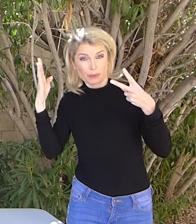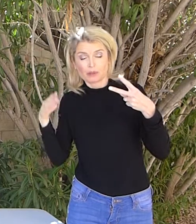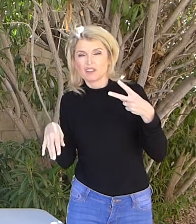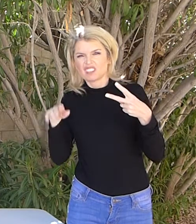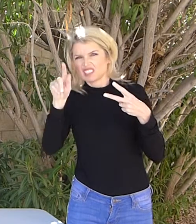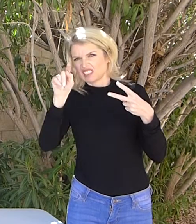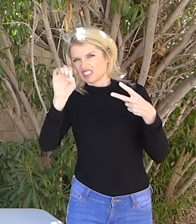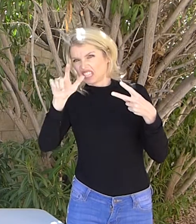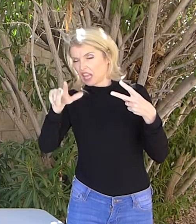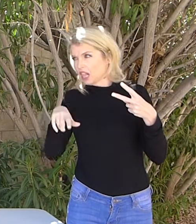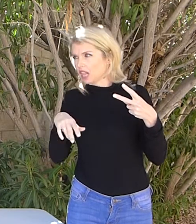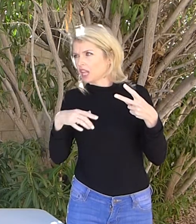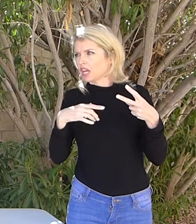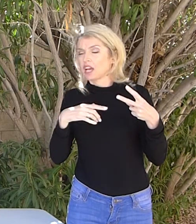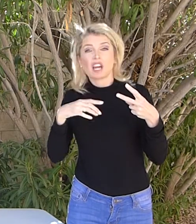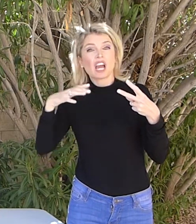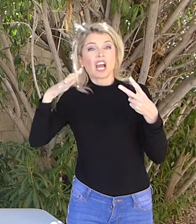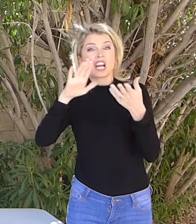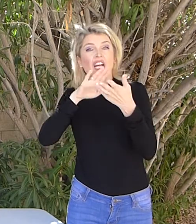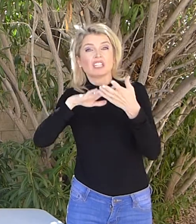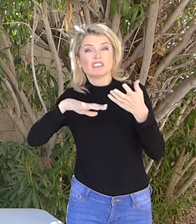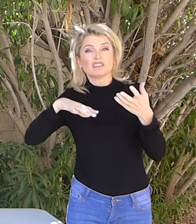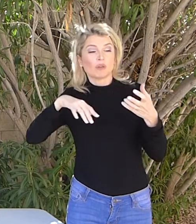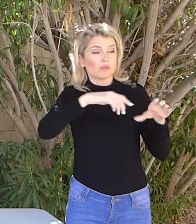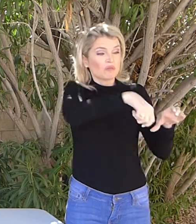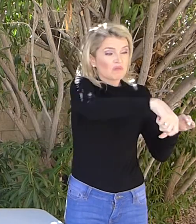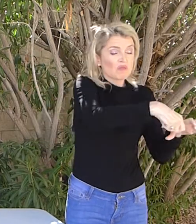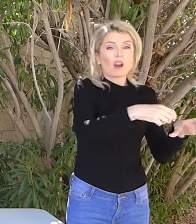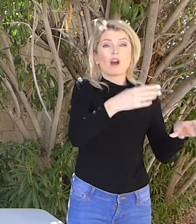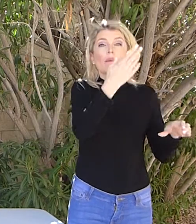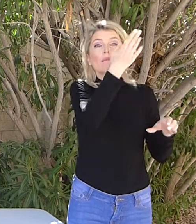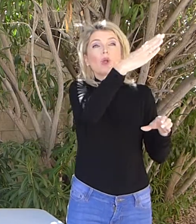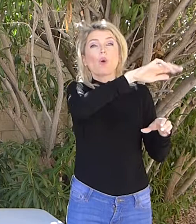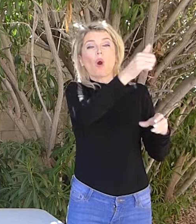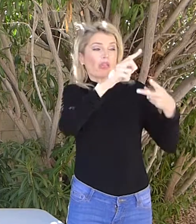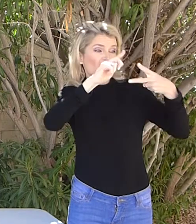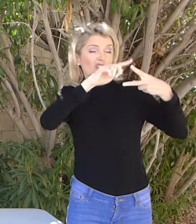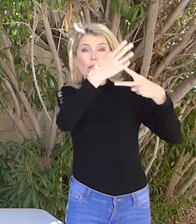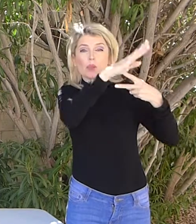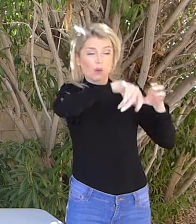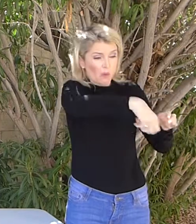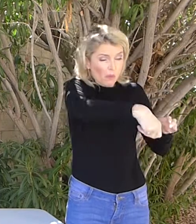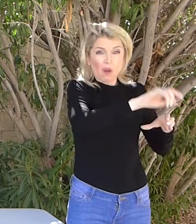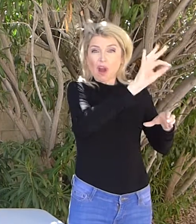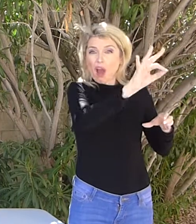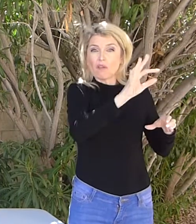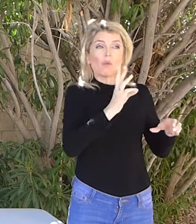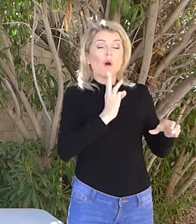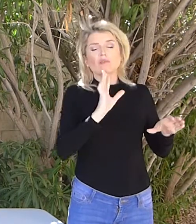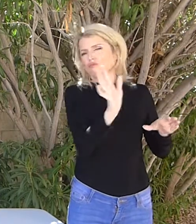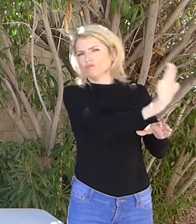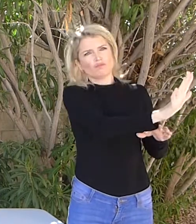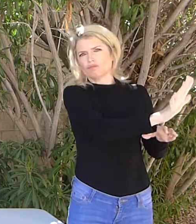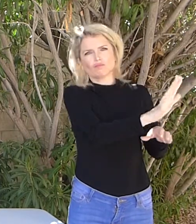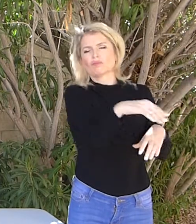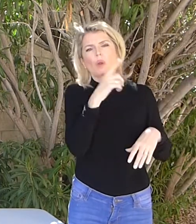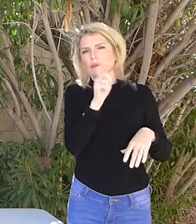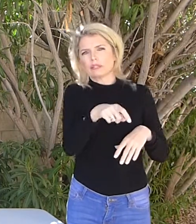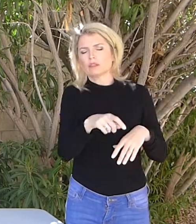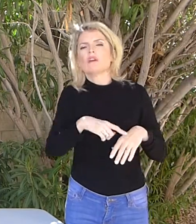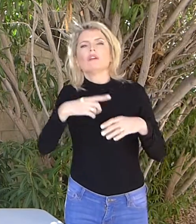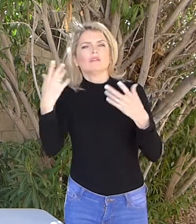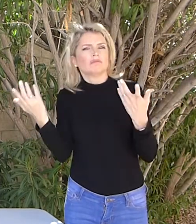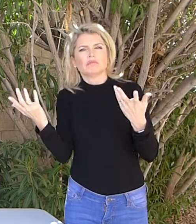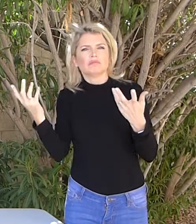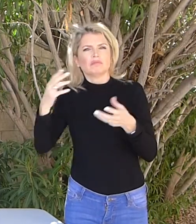dip my brush in it. I didn't even clean it off because I'm blending it, so I didn't take the blue off. I don't need any water. And I'm just going to put